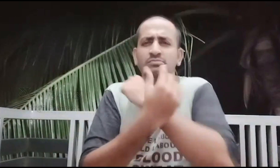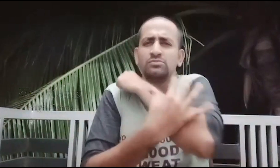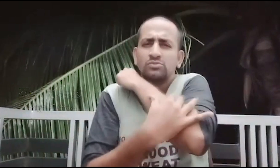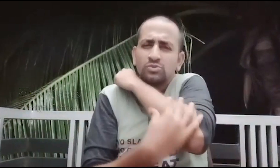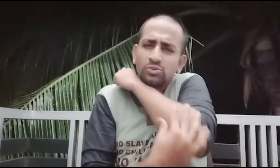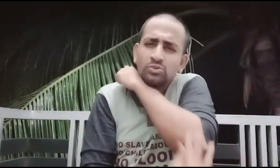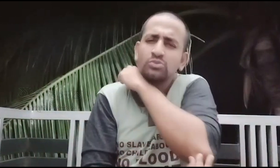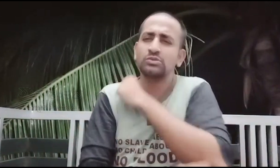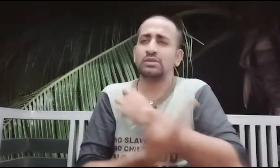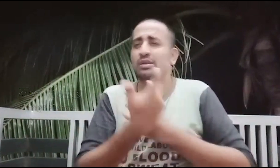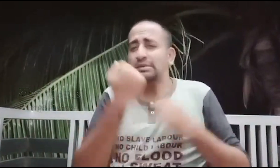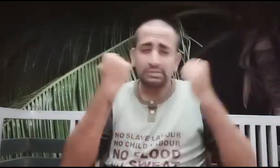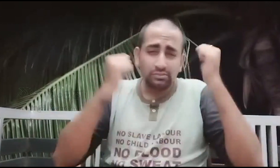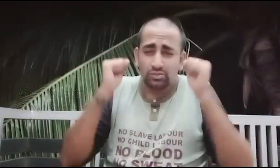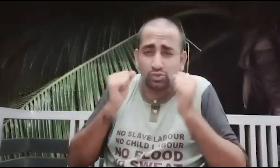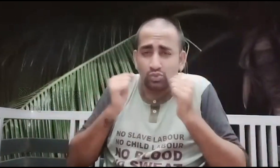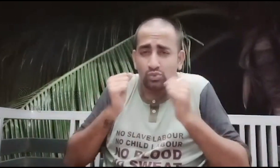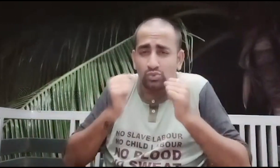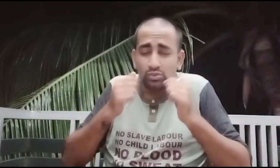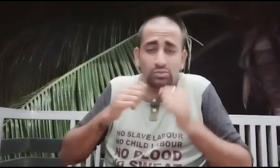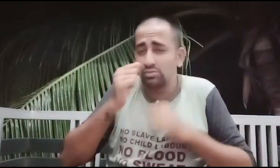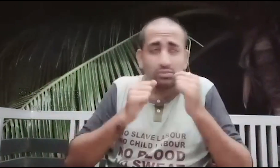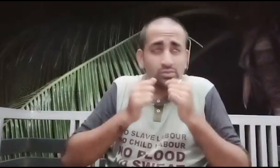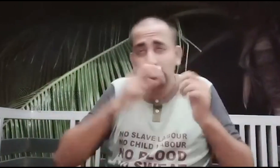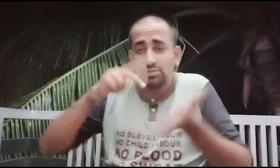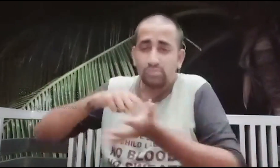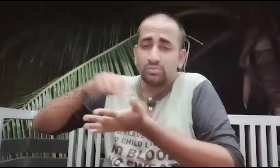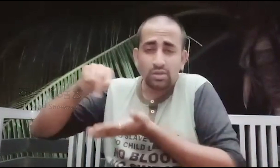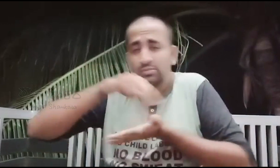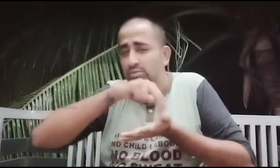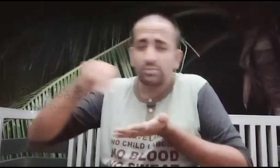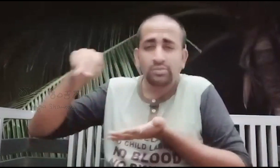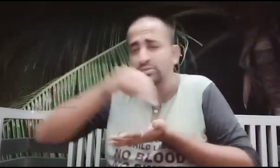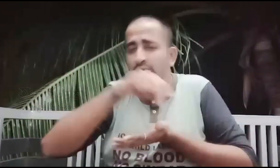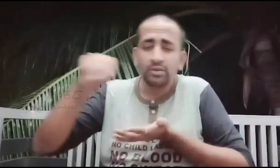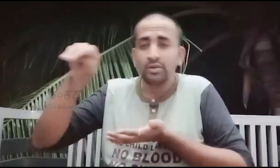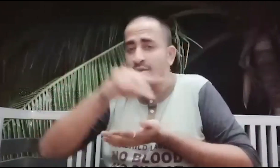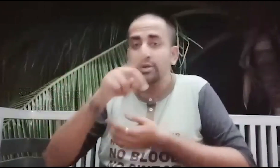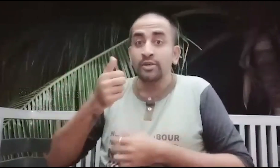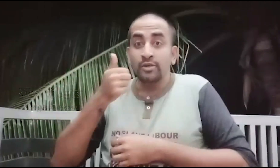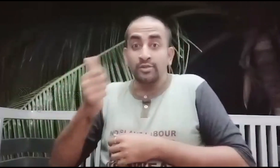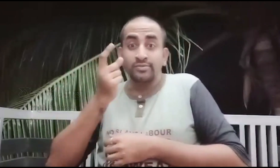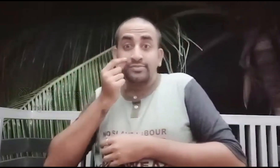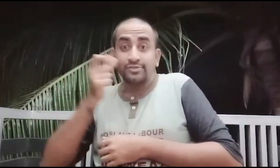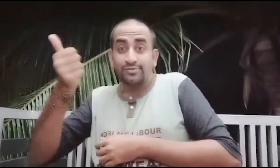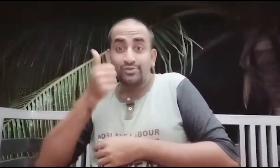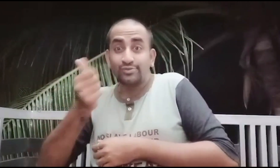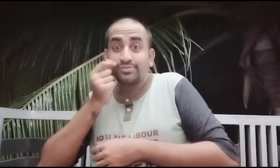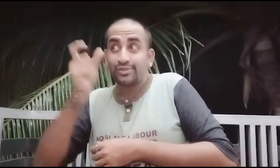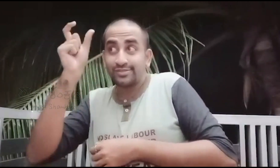There was an old man, a poor and weak man, who was shivering in the cold, walking around looking for some shelter.